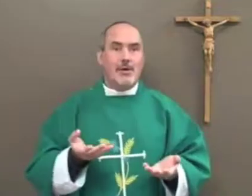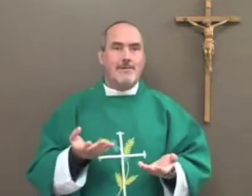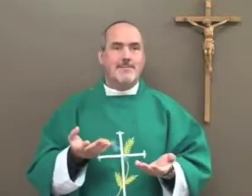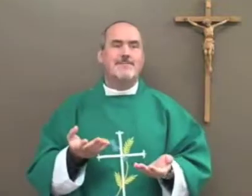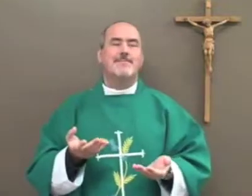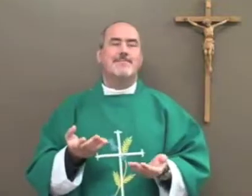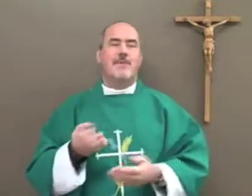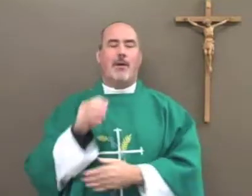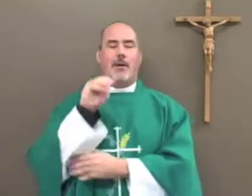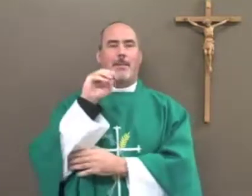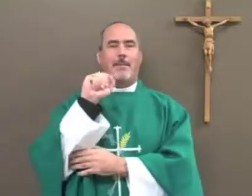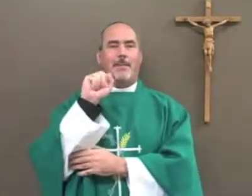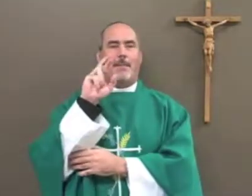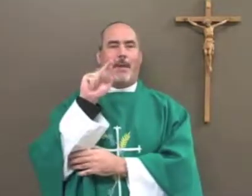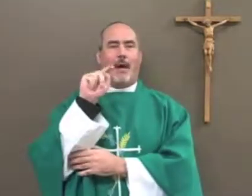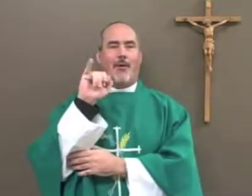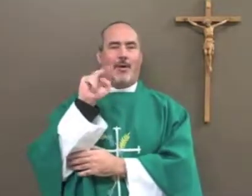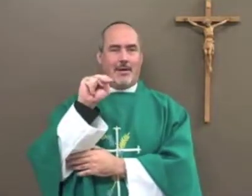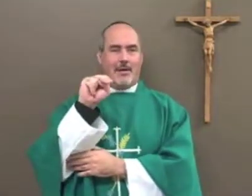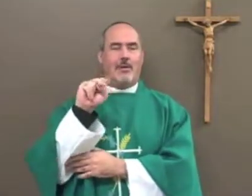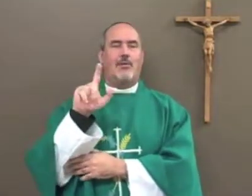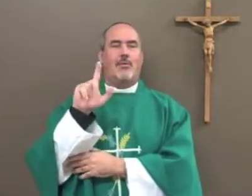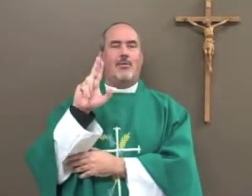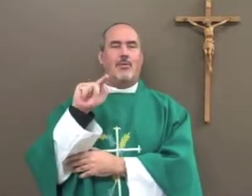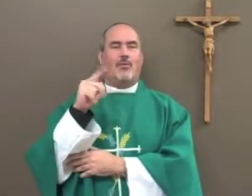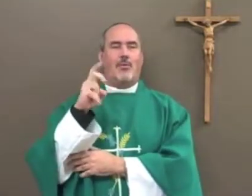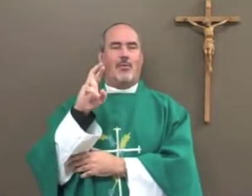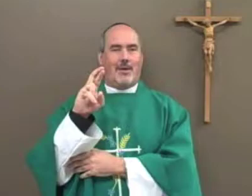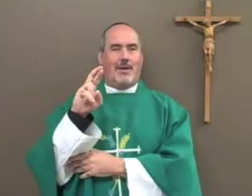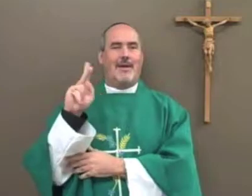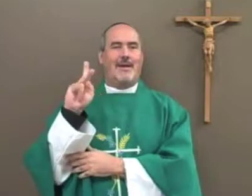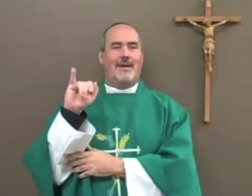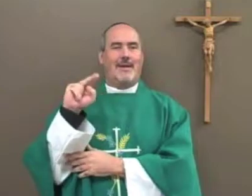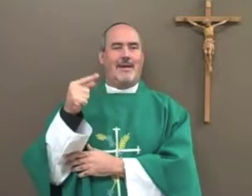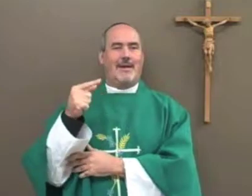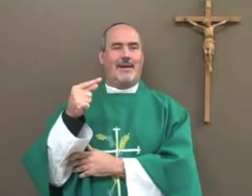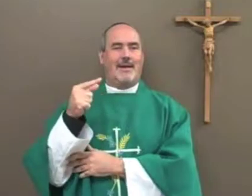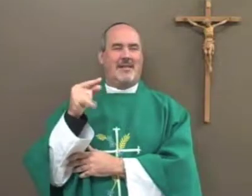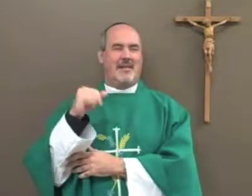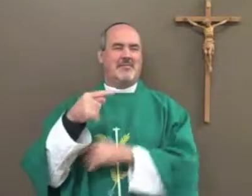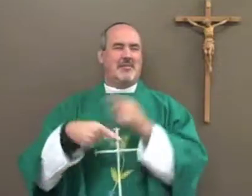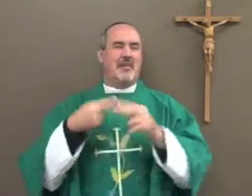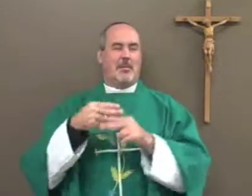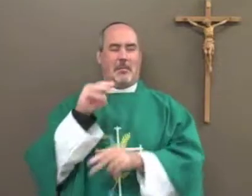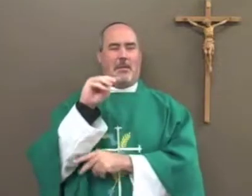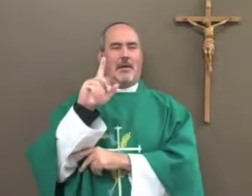One of the people that I really look up to is Martin Luther King.